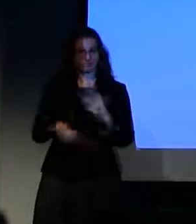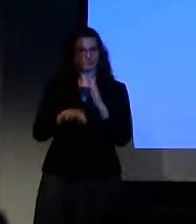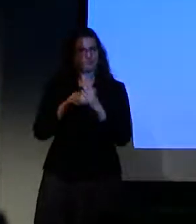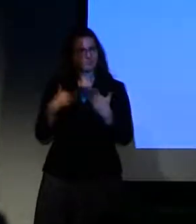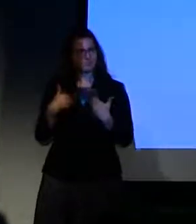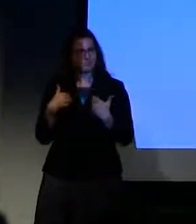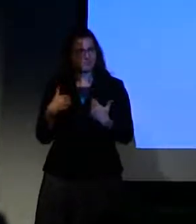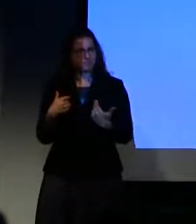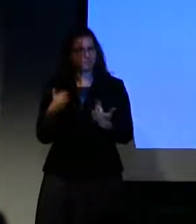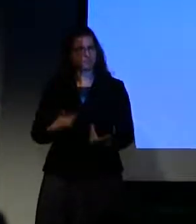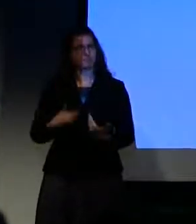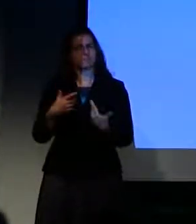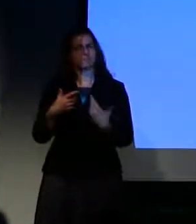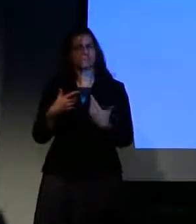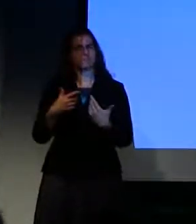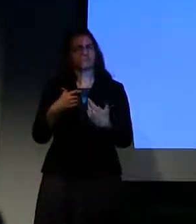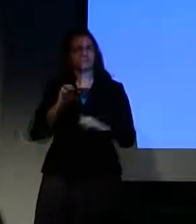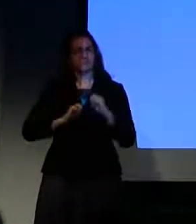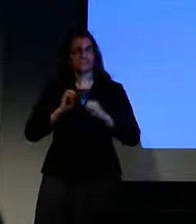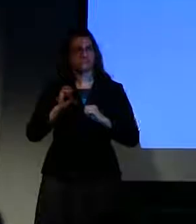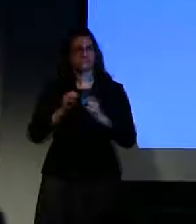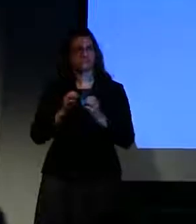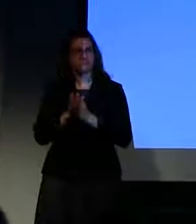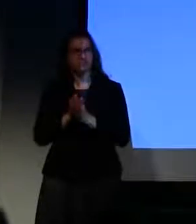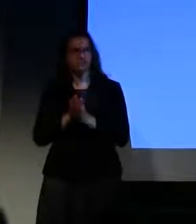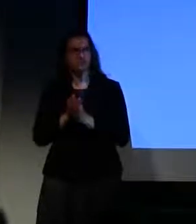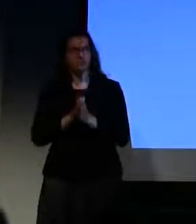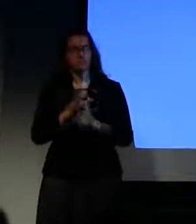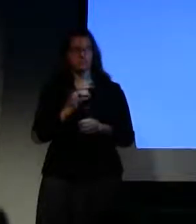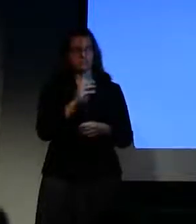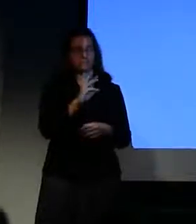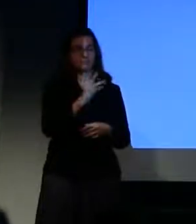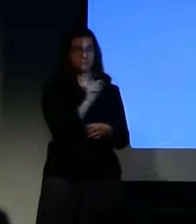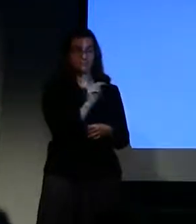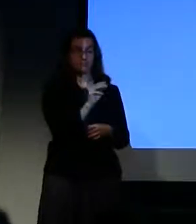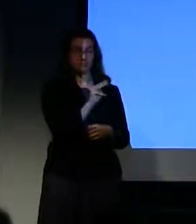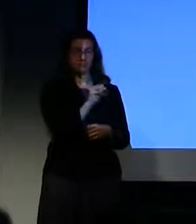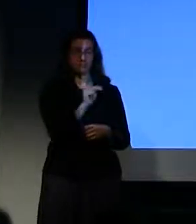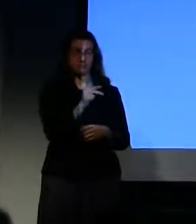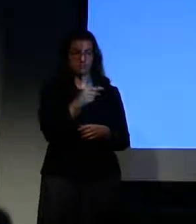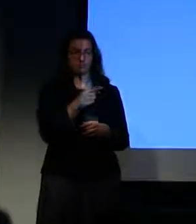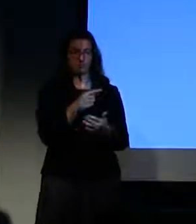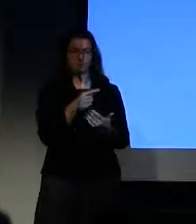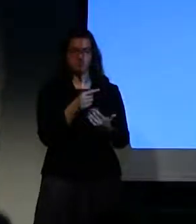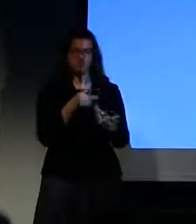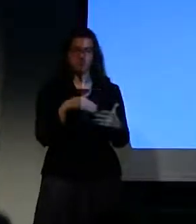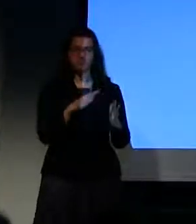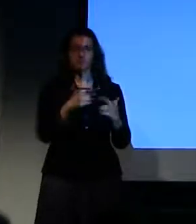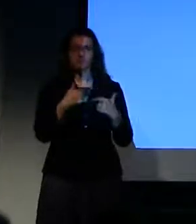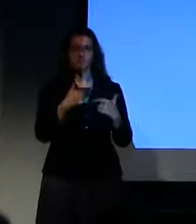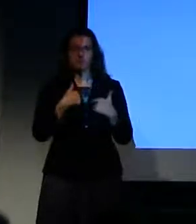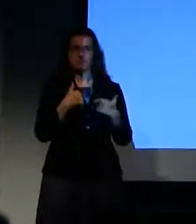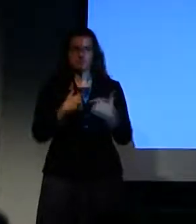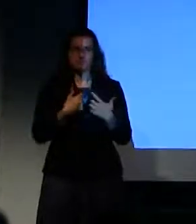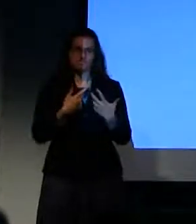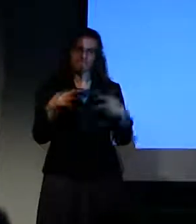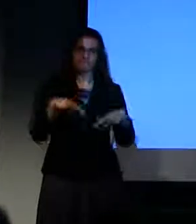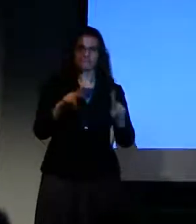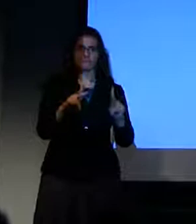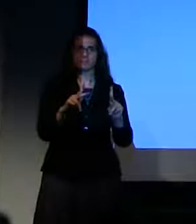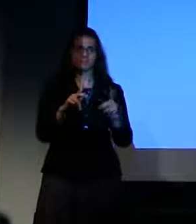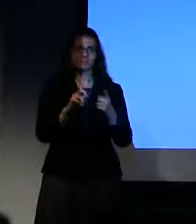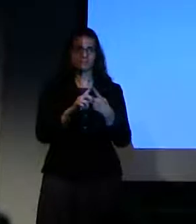many ways he continued to allow me permission to be insane,